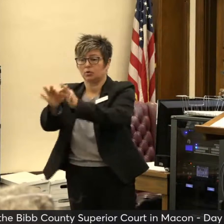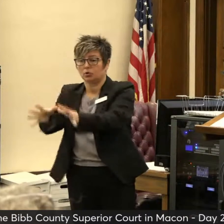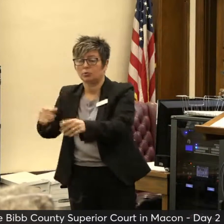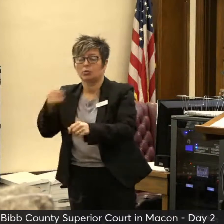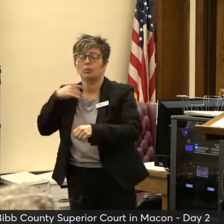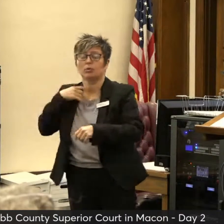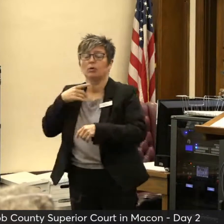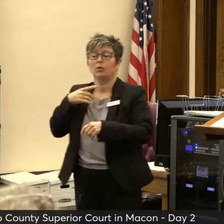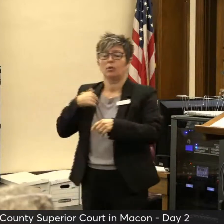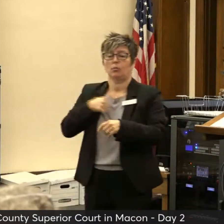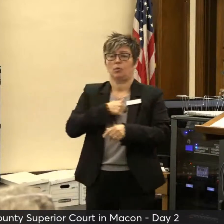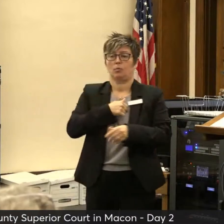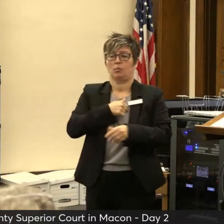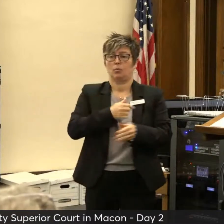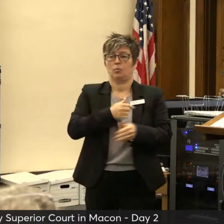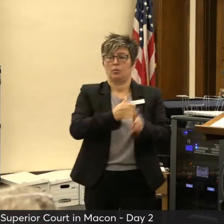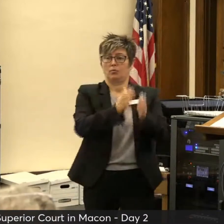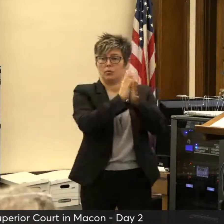judge